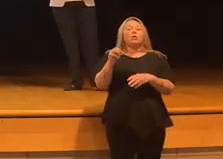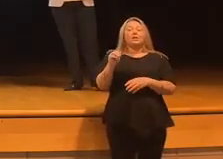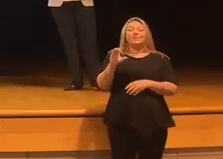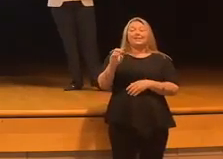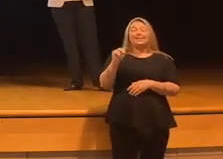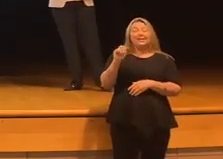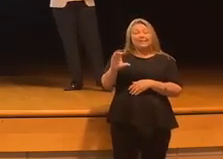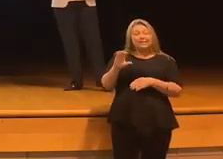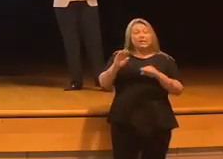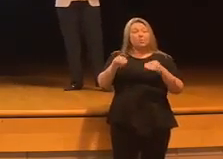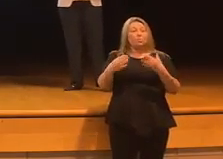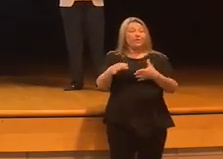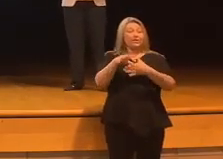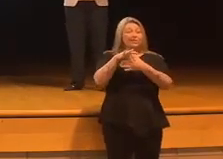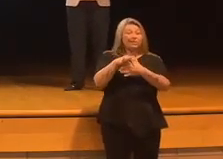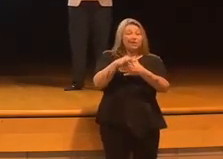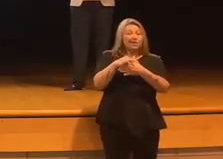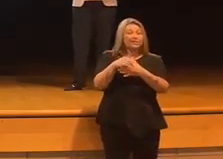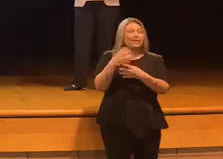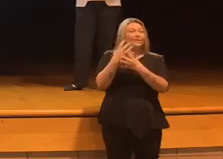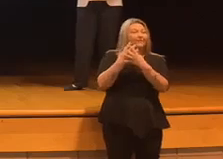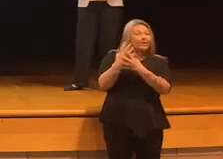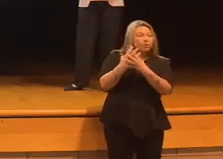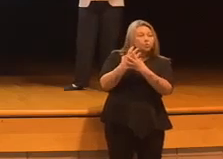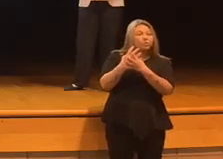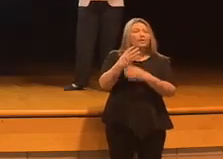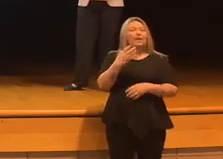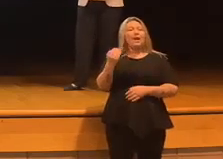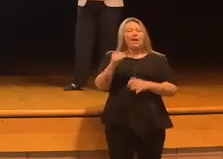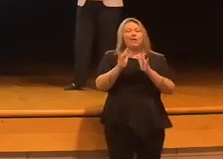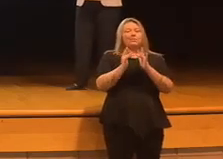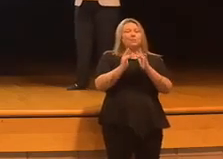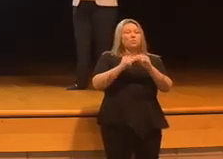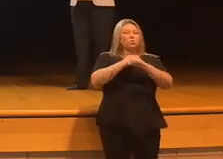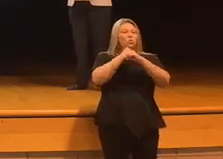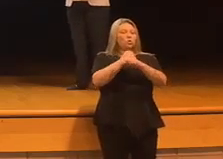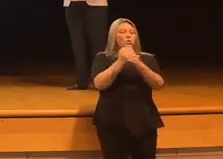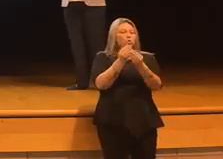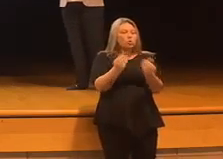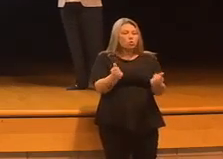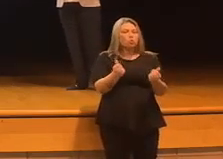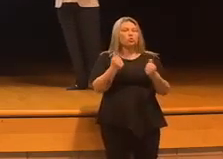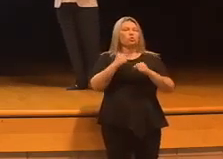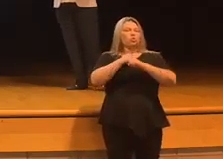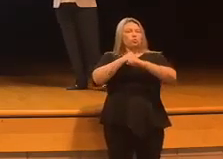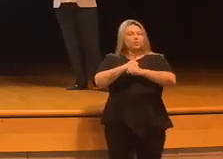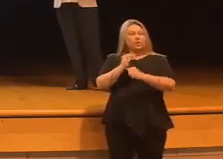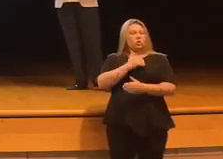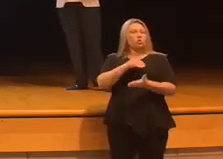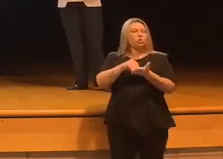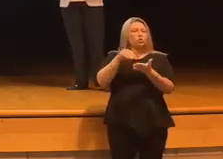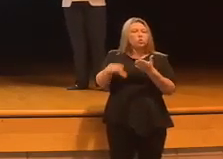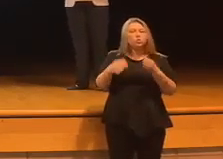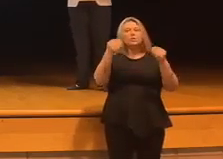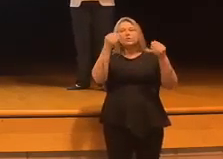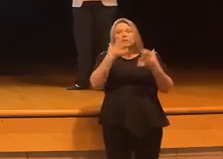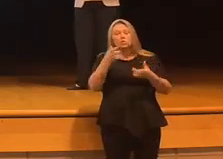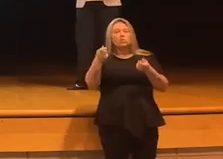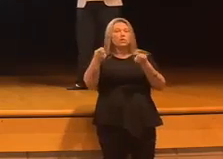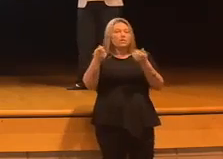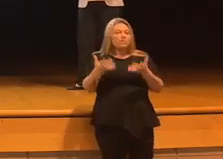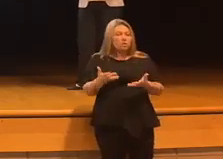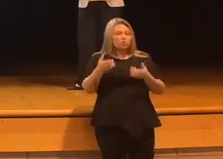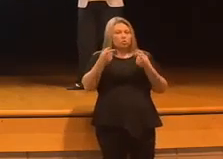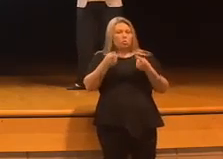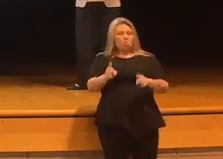MCNC provides content filtering and cybersecurity solutions to protect the North Carolina students, teachers, administrators while